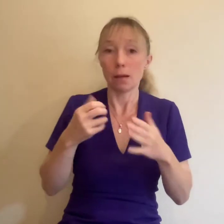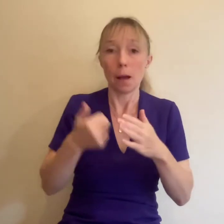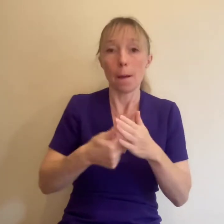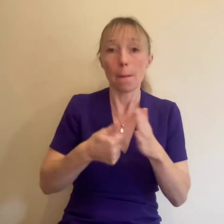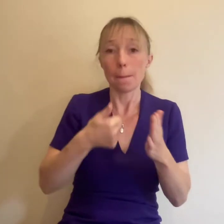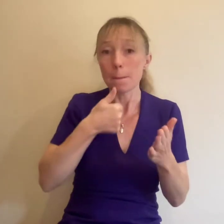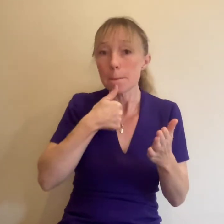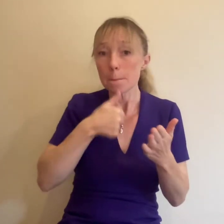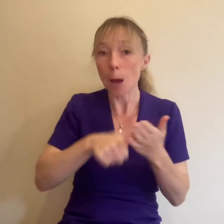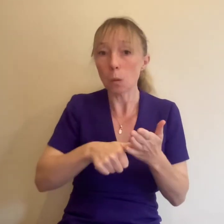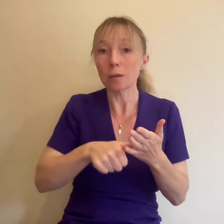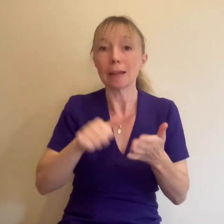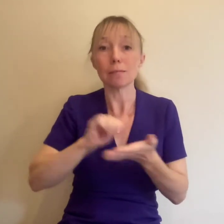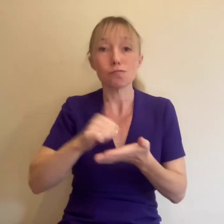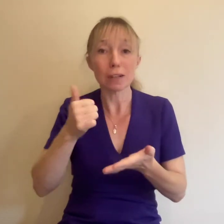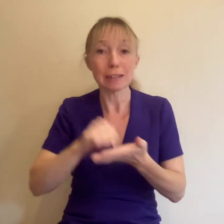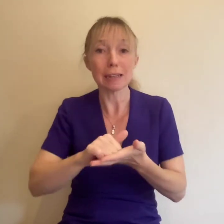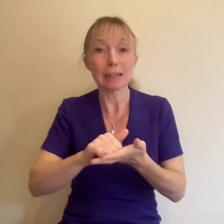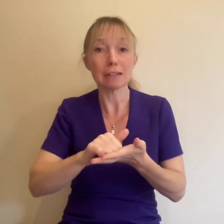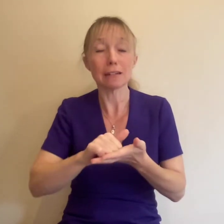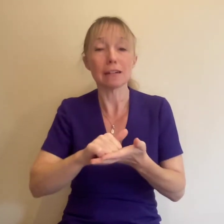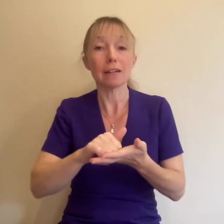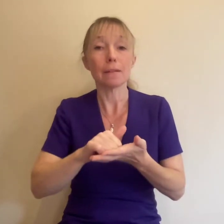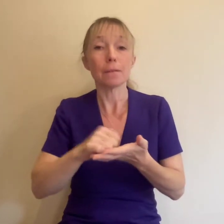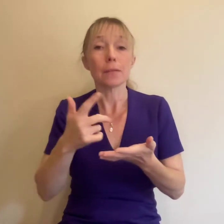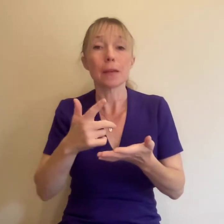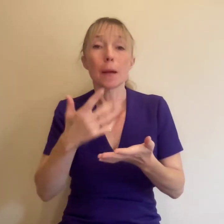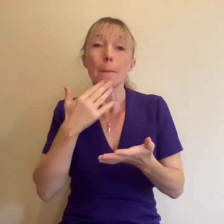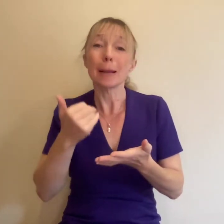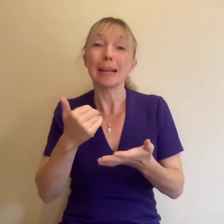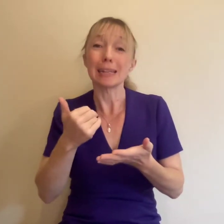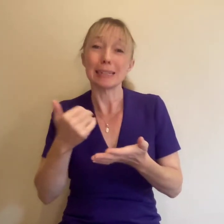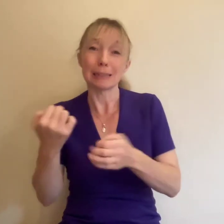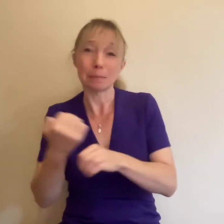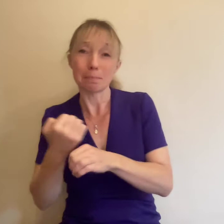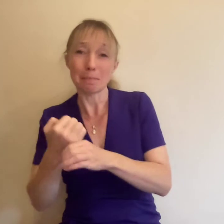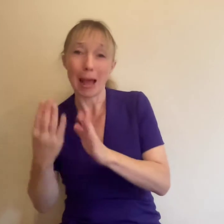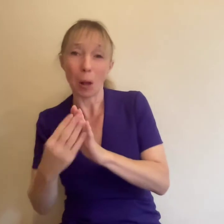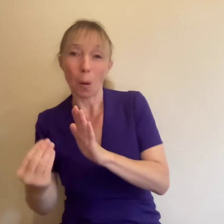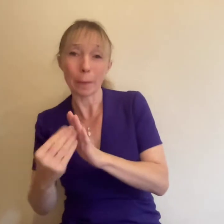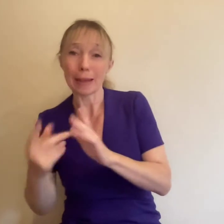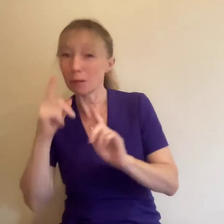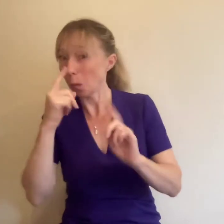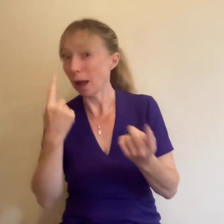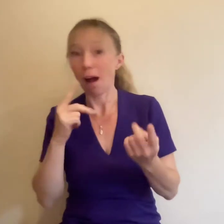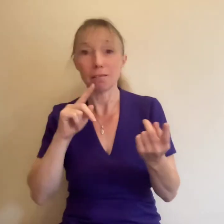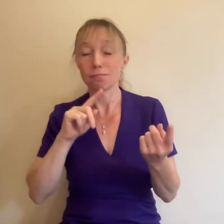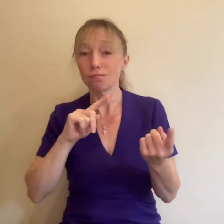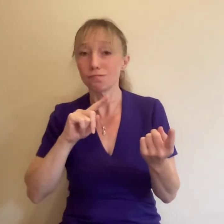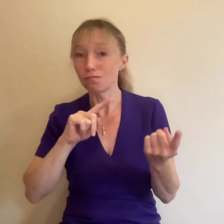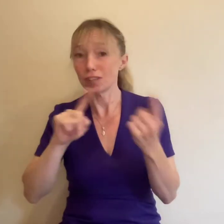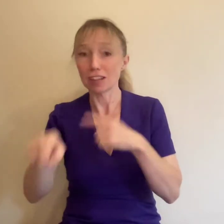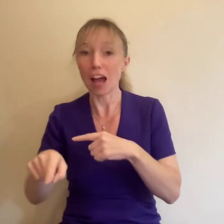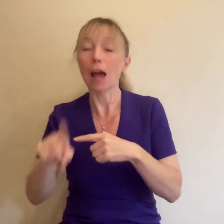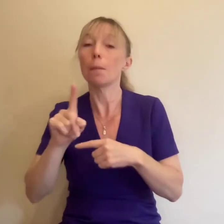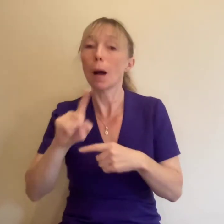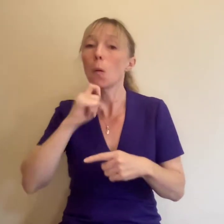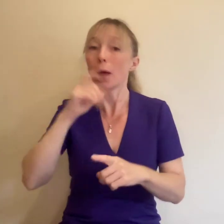your work, as postal entries cannot be returned. We will acknowledge receipt. Will you